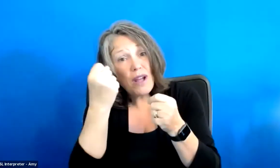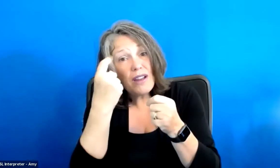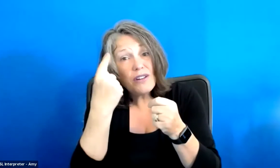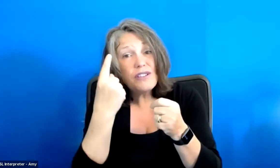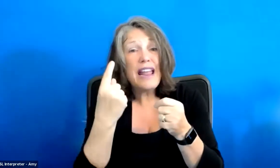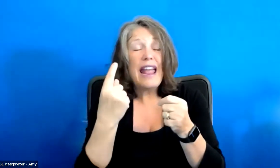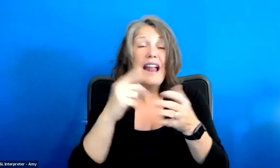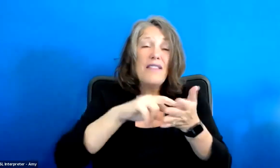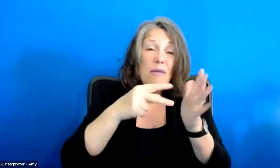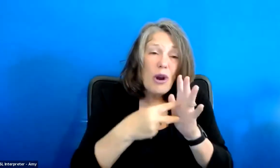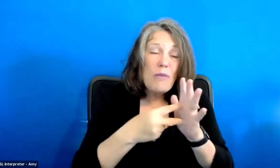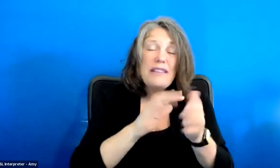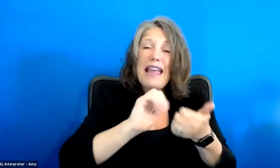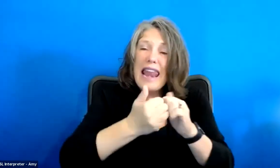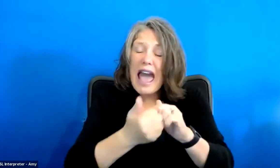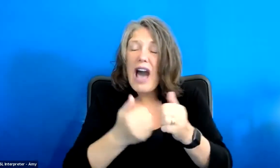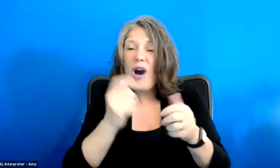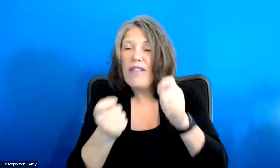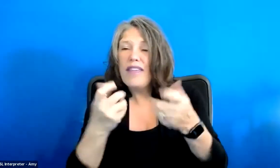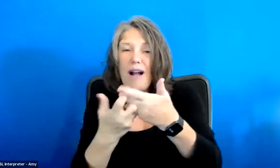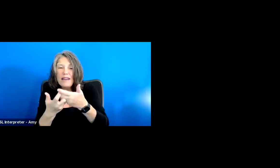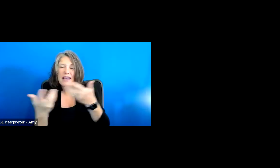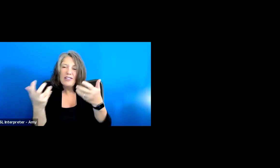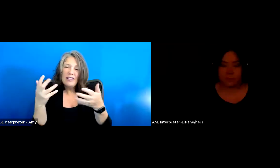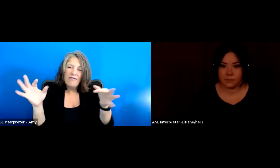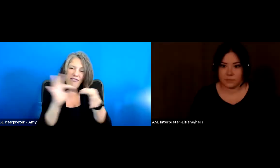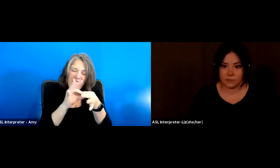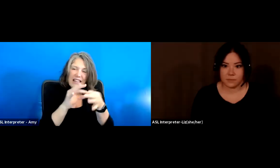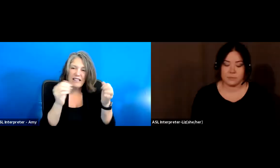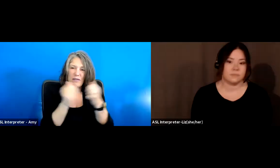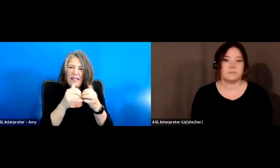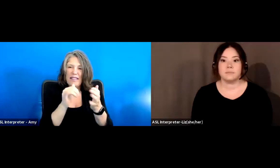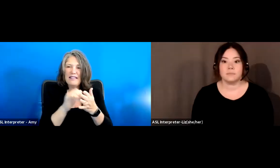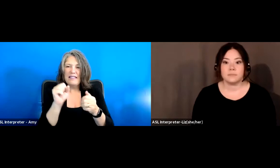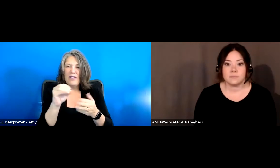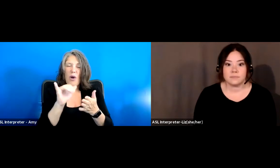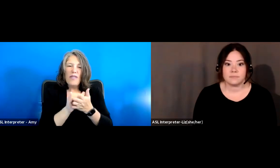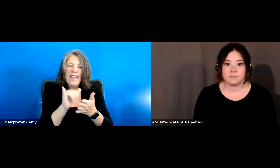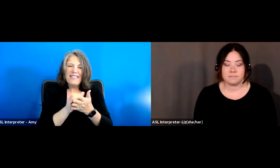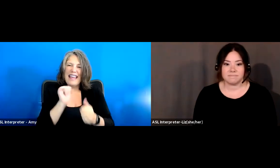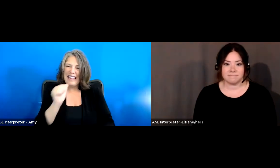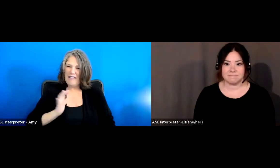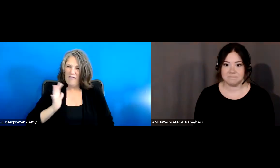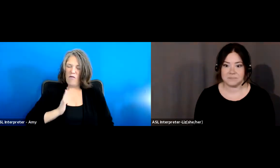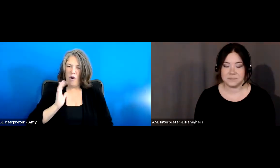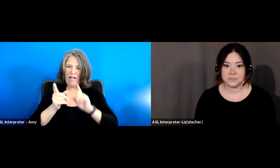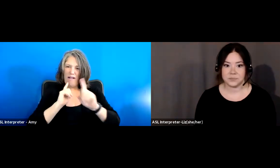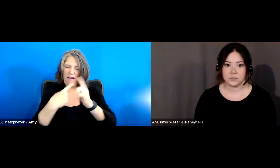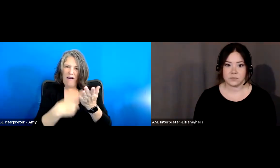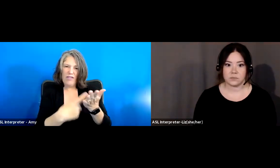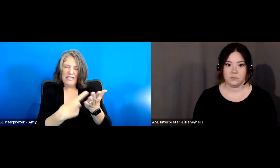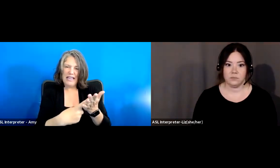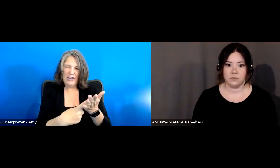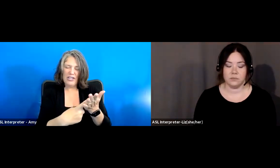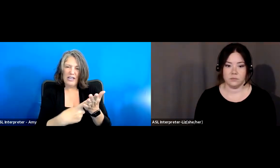and how the accommodation fits within the specific context. So that's that informal conversation of, this